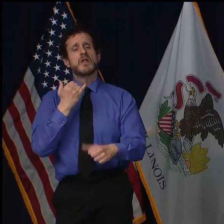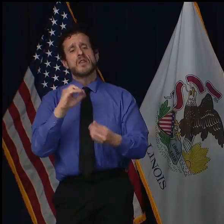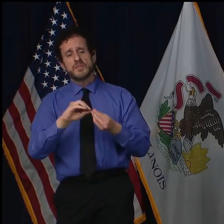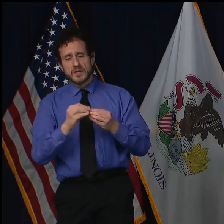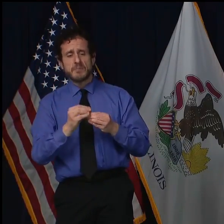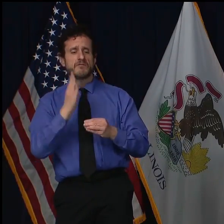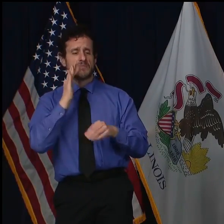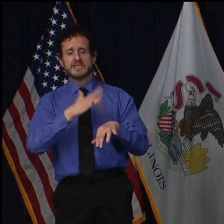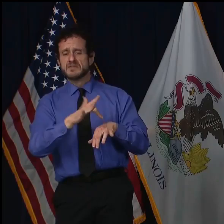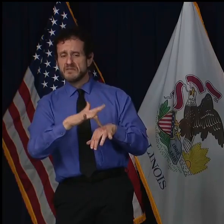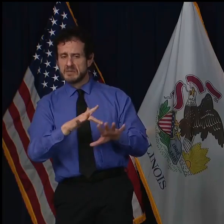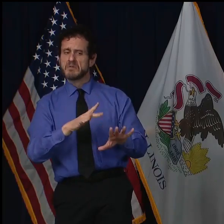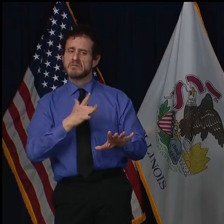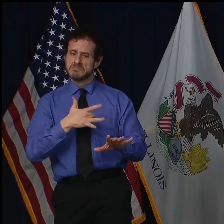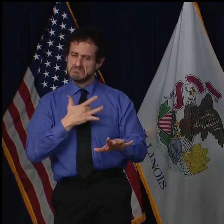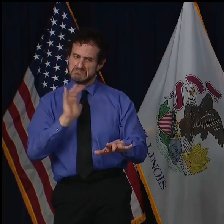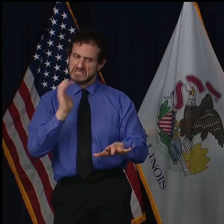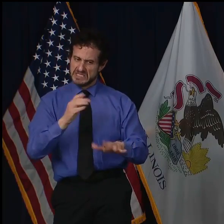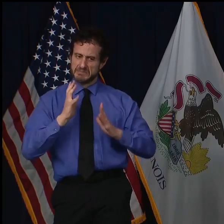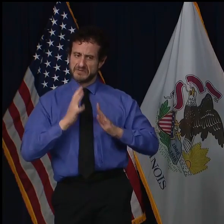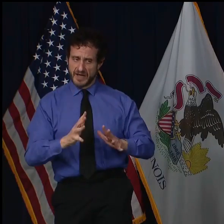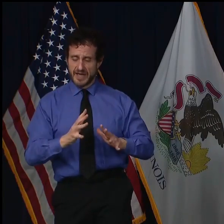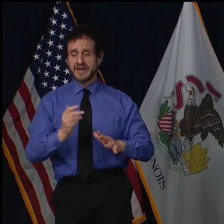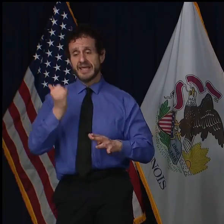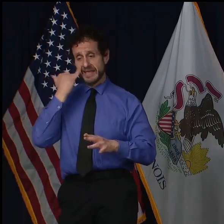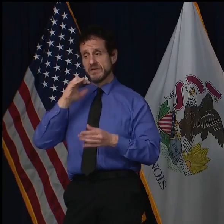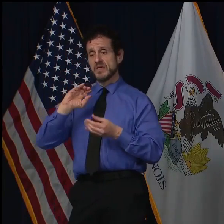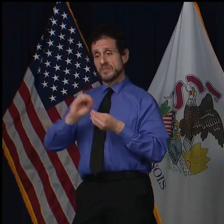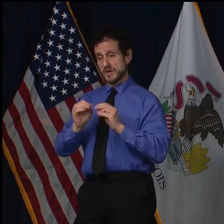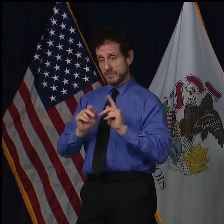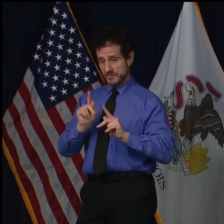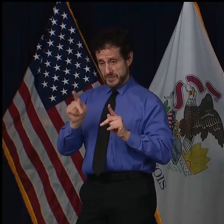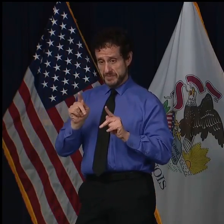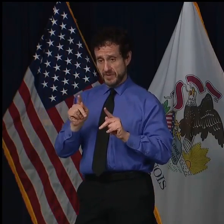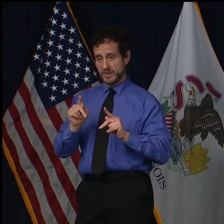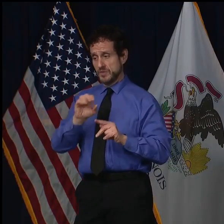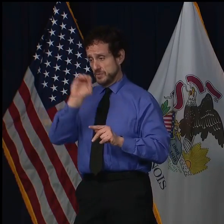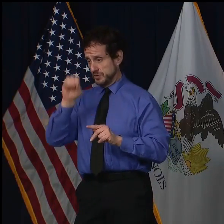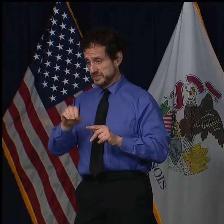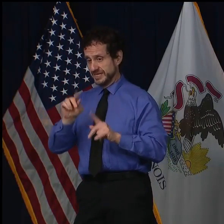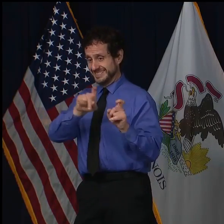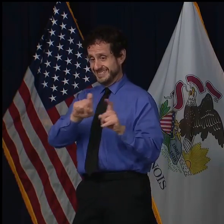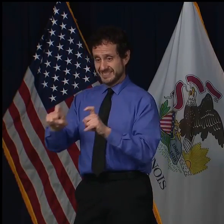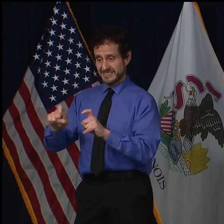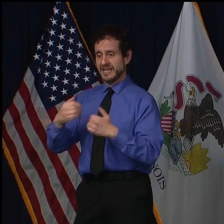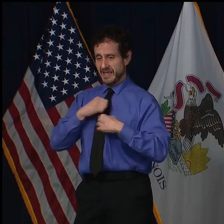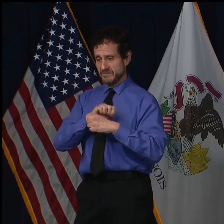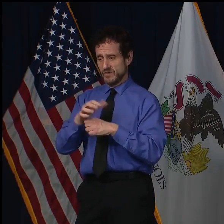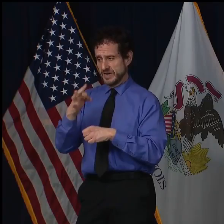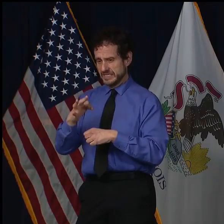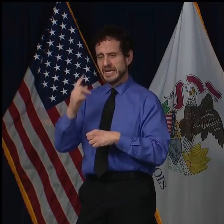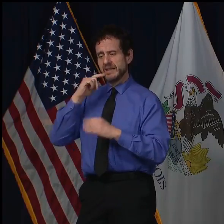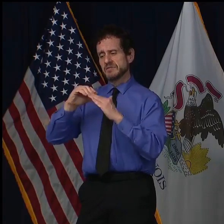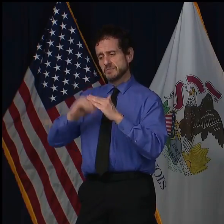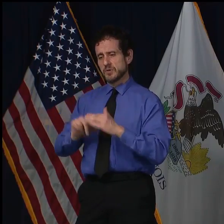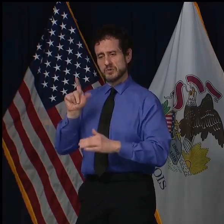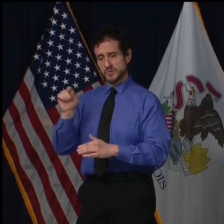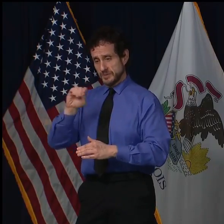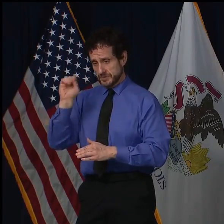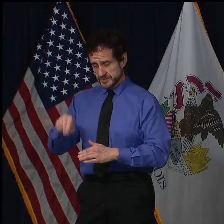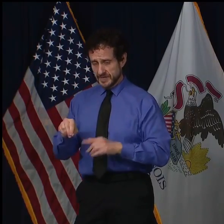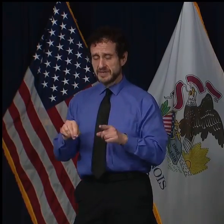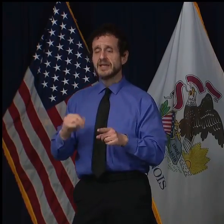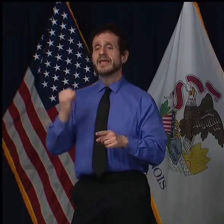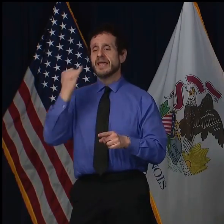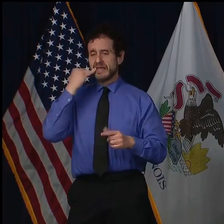long as your positivity rate is stable and under 20, and that there